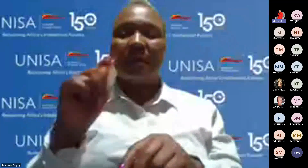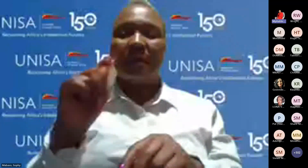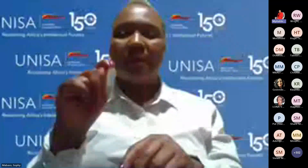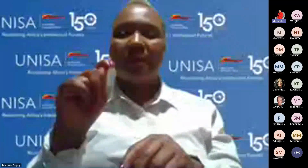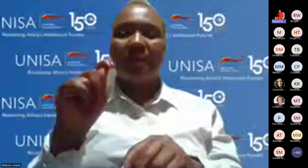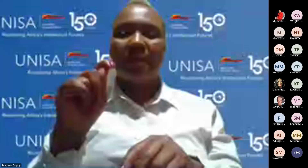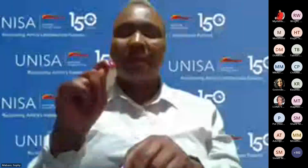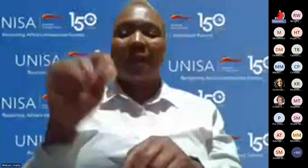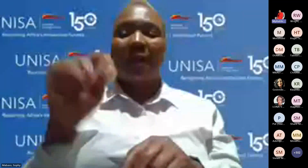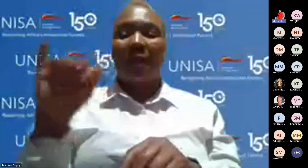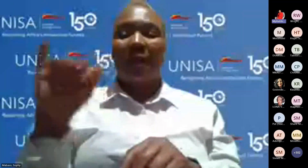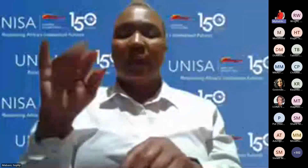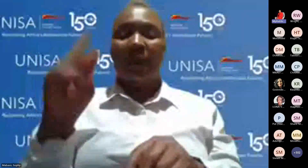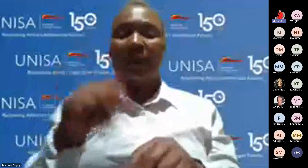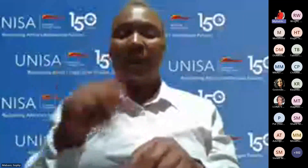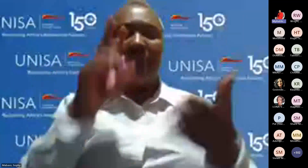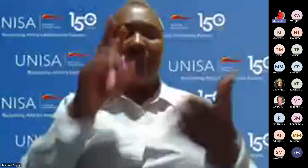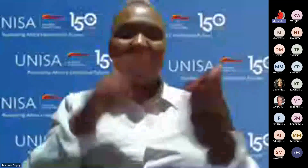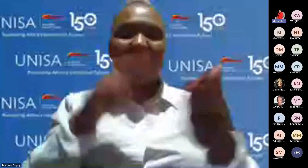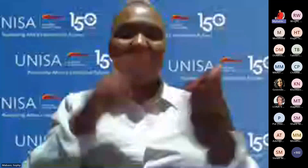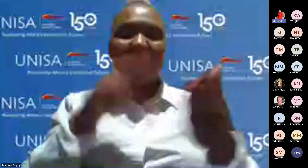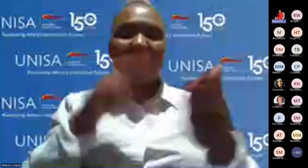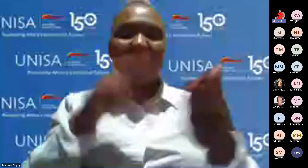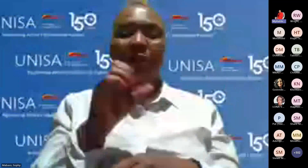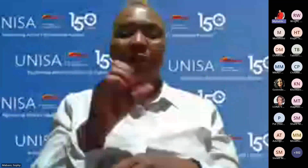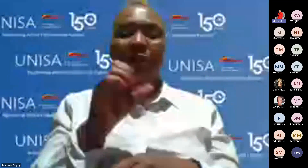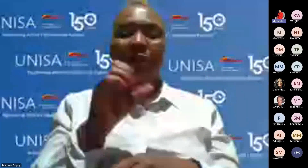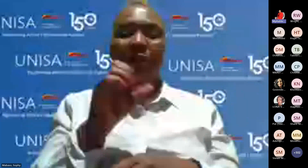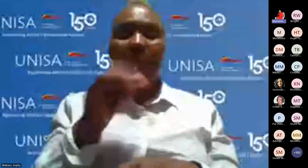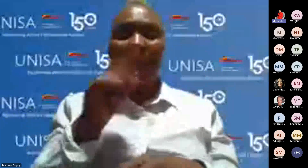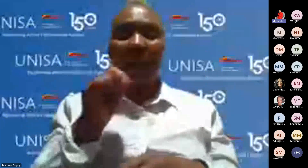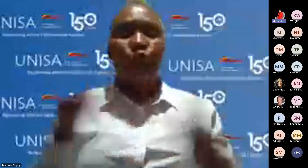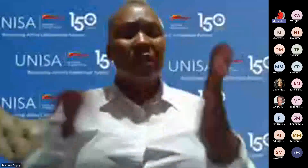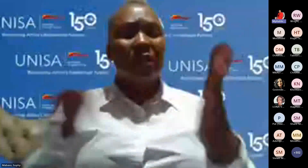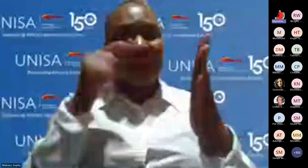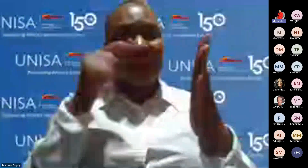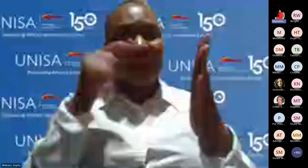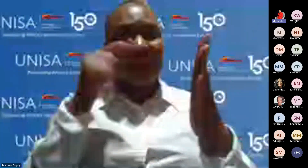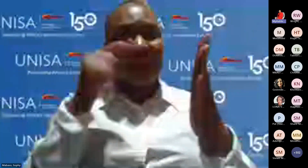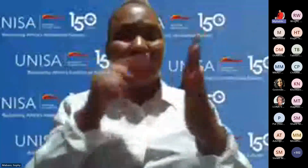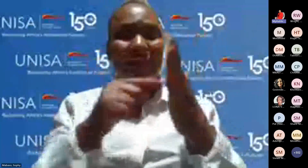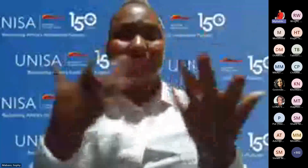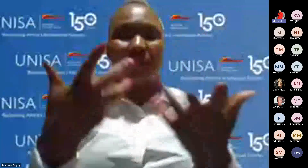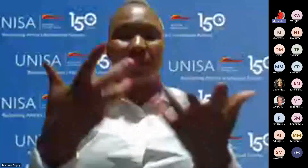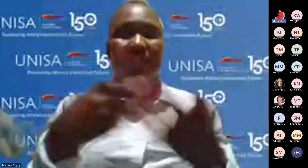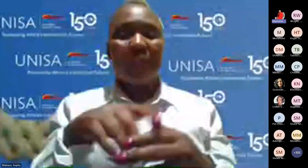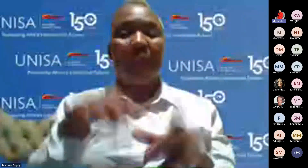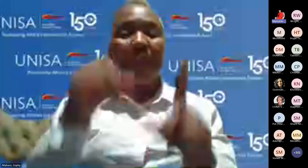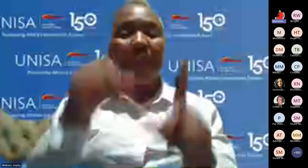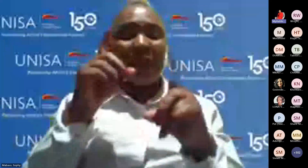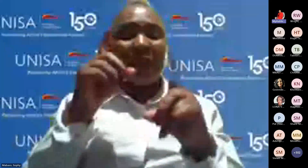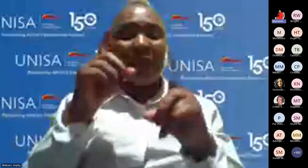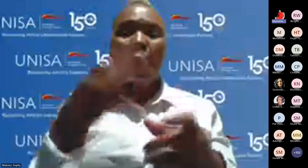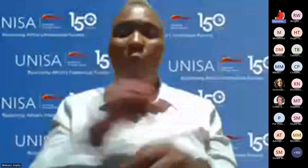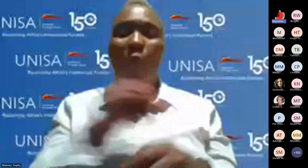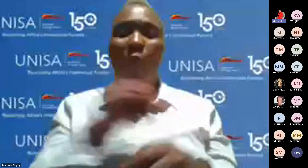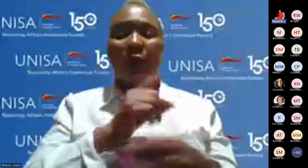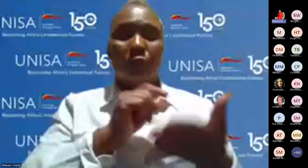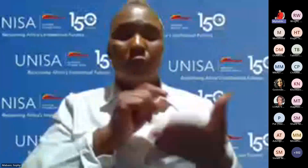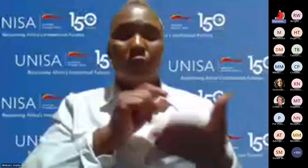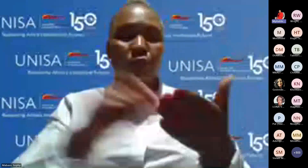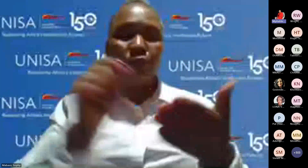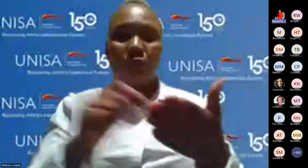will now see it as a picture, because the handwritten words, when they go